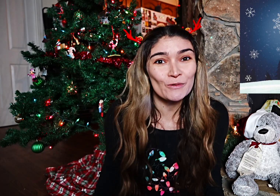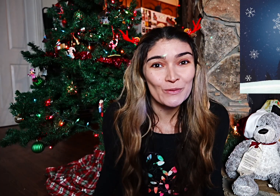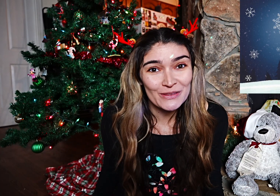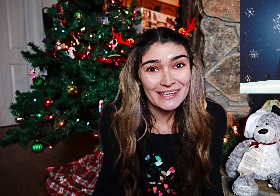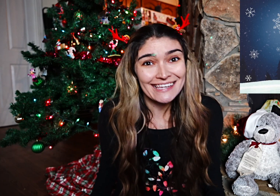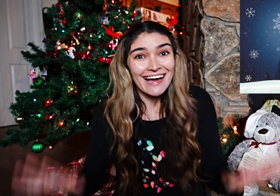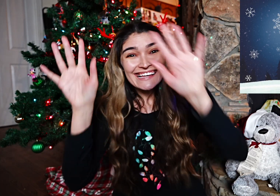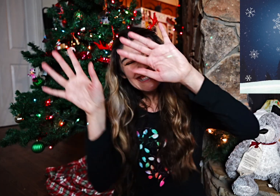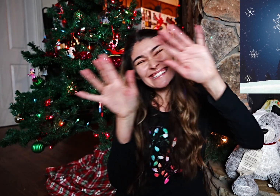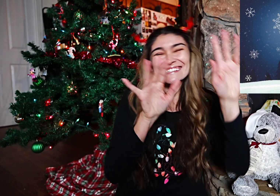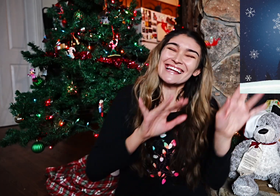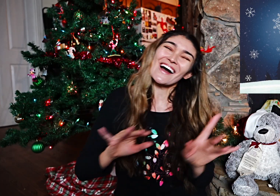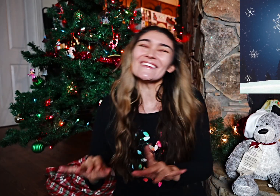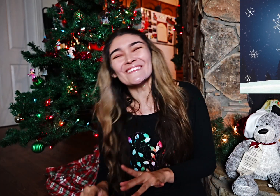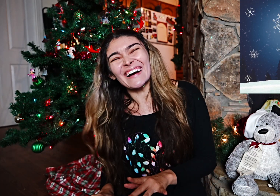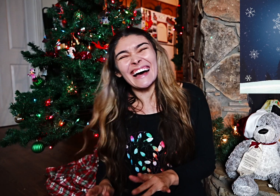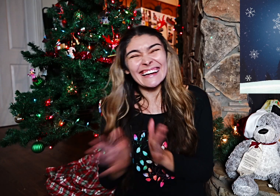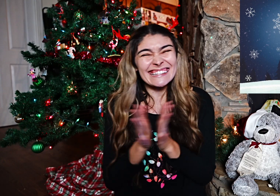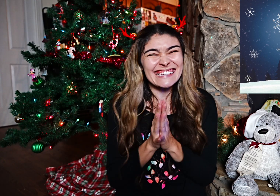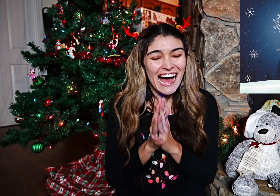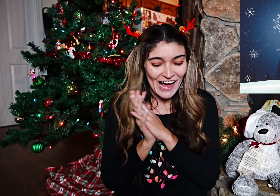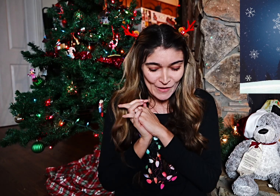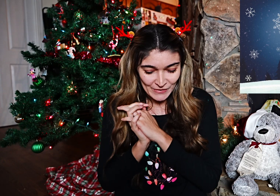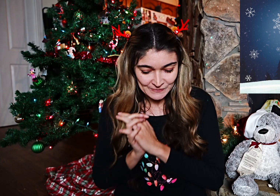it with me? Snow. Good job.